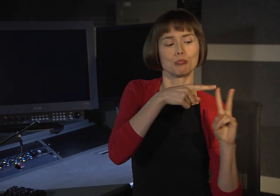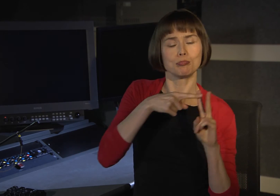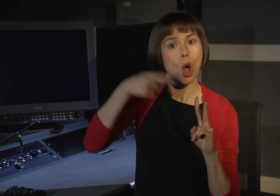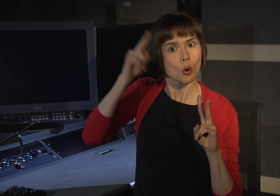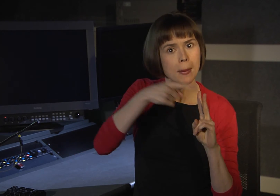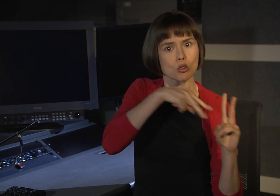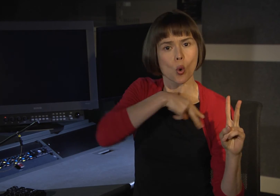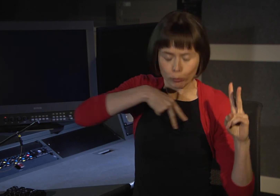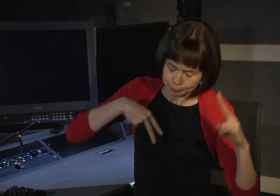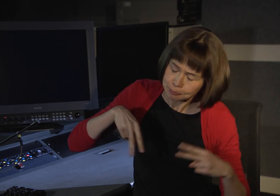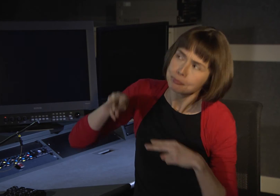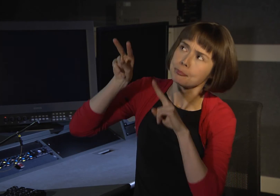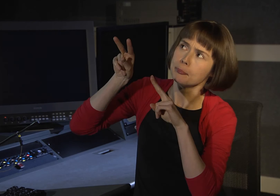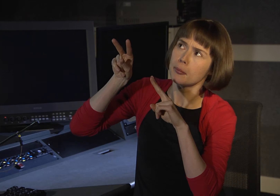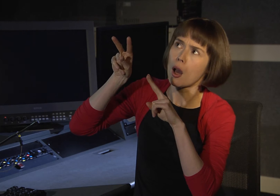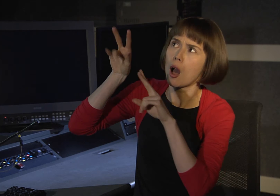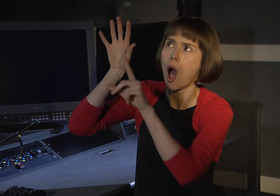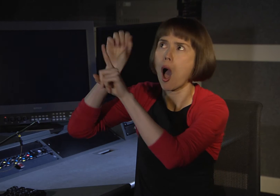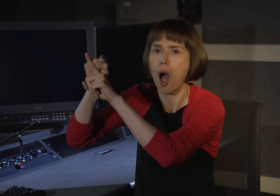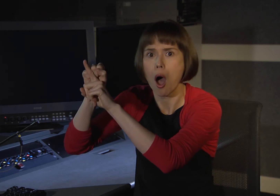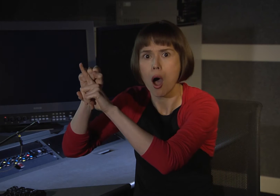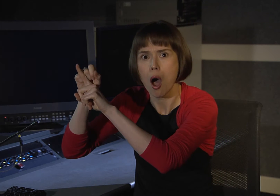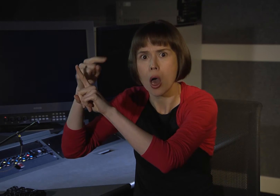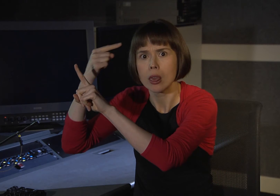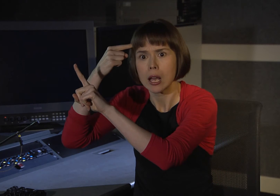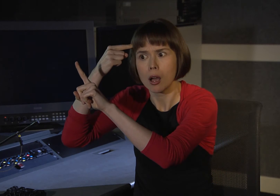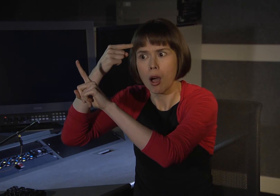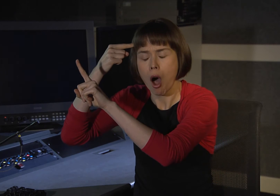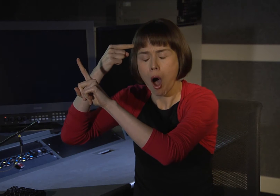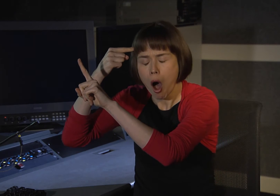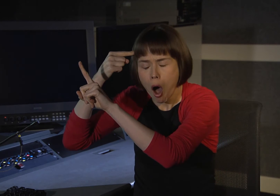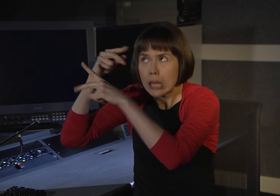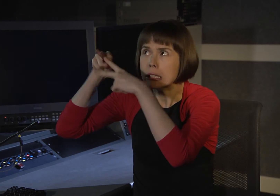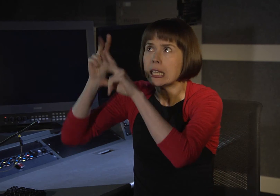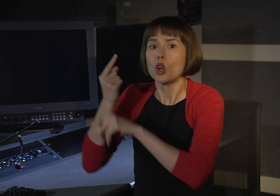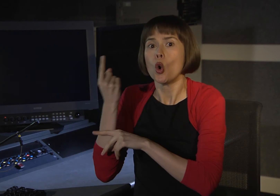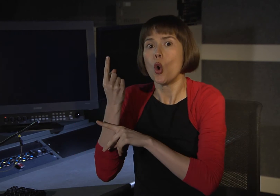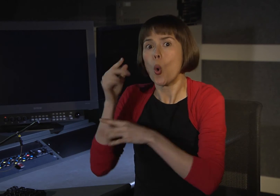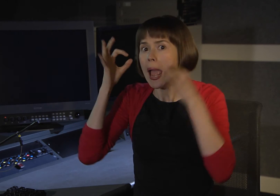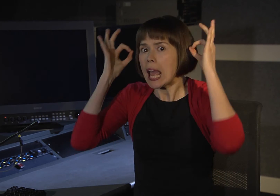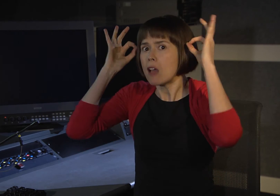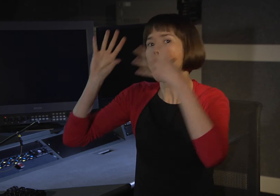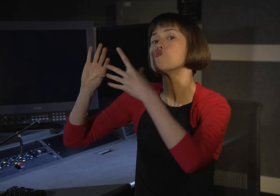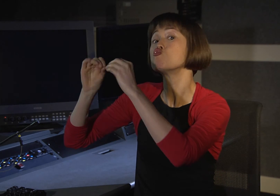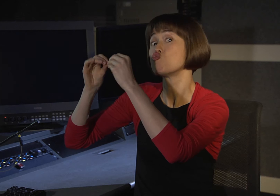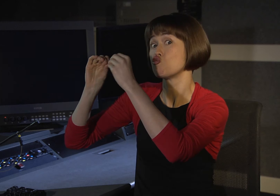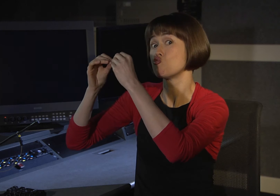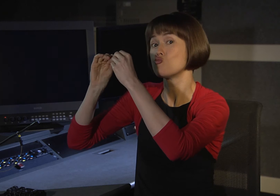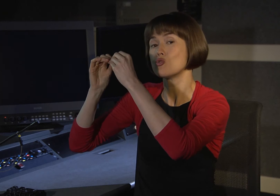is dressed like Hero. So when Don Pedro and Claudio look up, they think they've seen Hero having